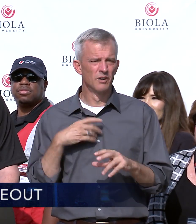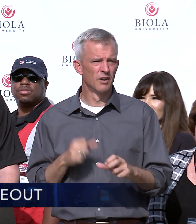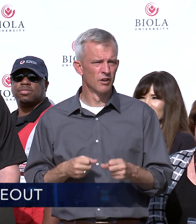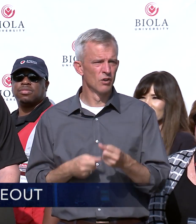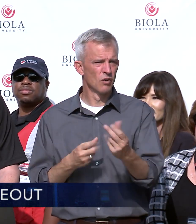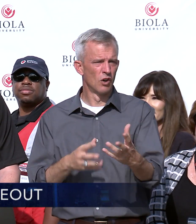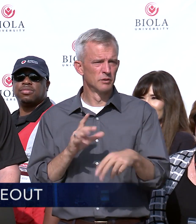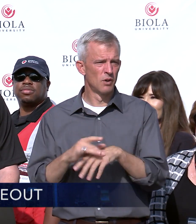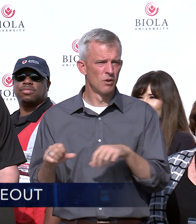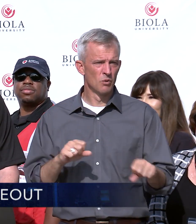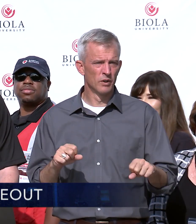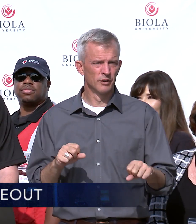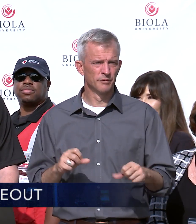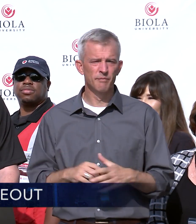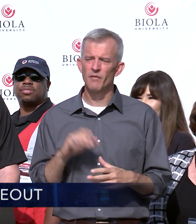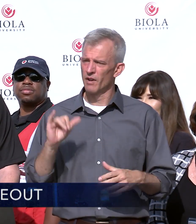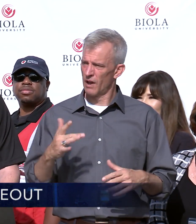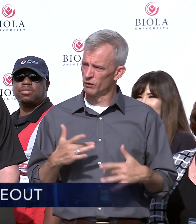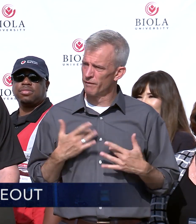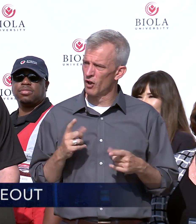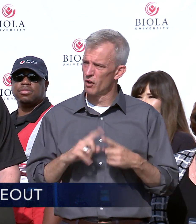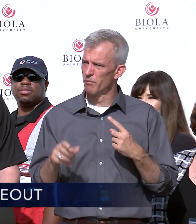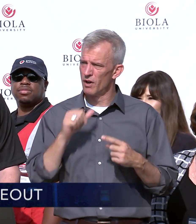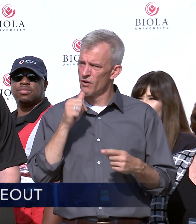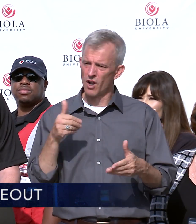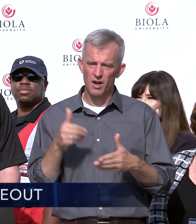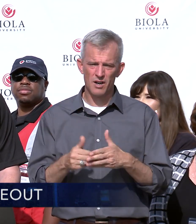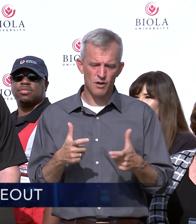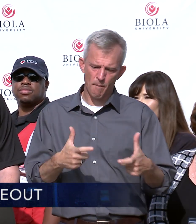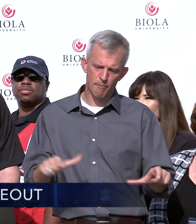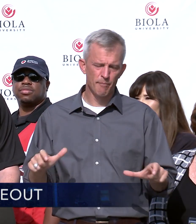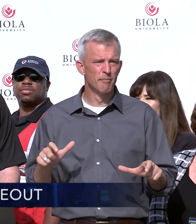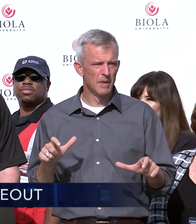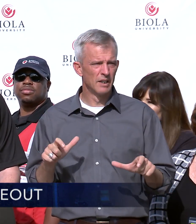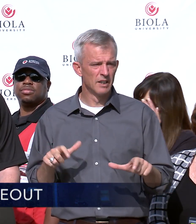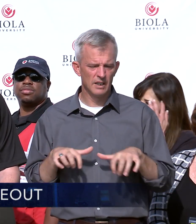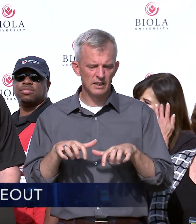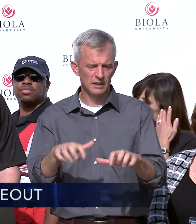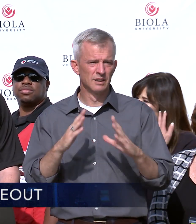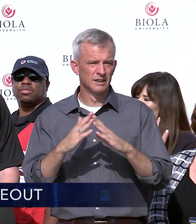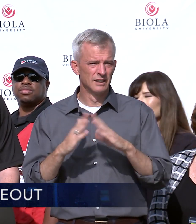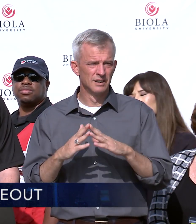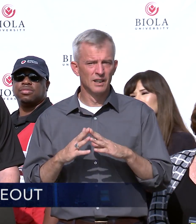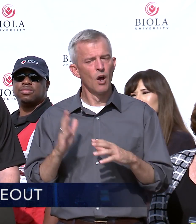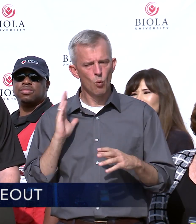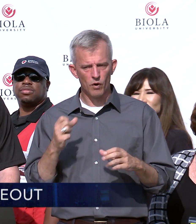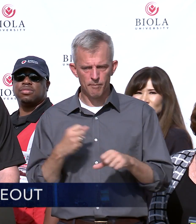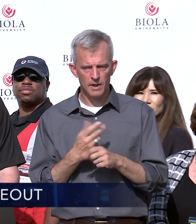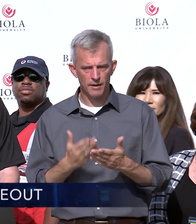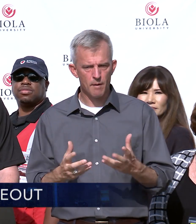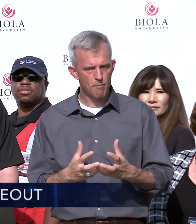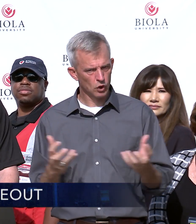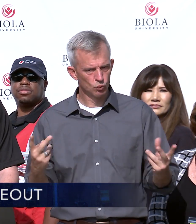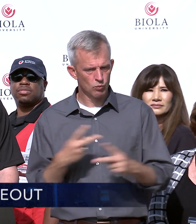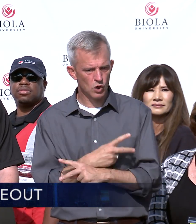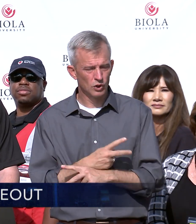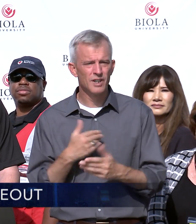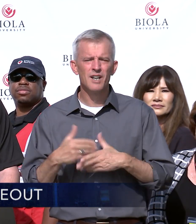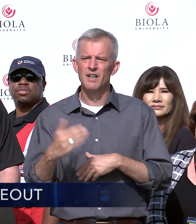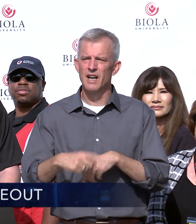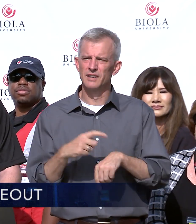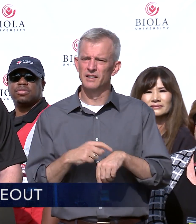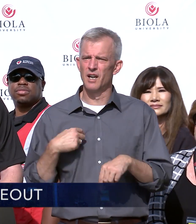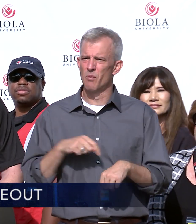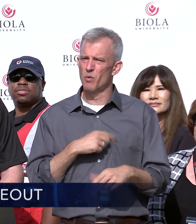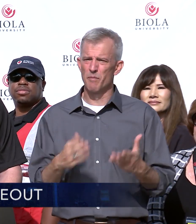shaking. This was widely felt, yet not near a major population center, which would have made things much worse. Next time, we may not be as